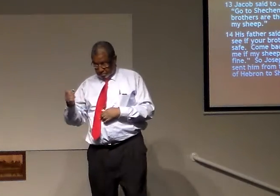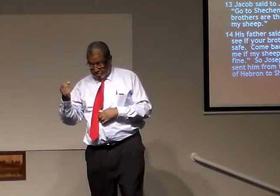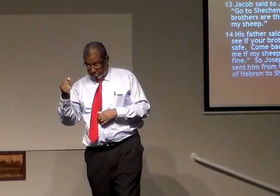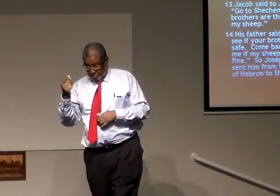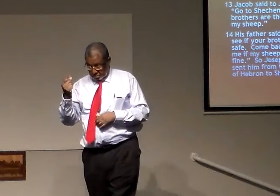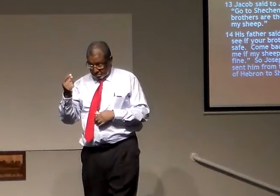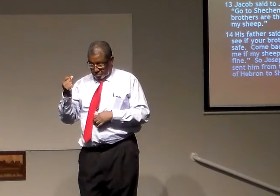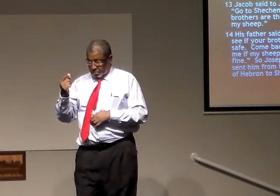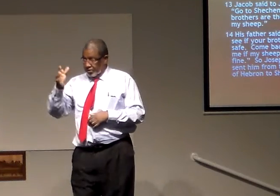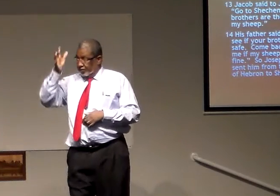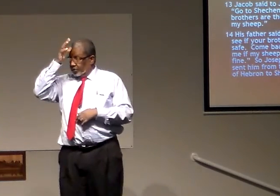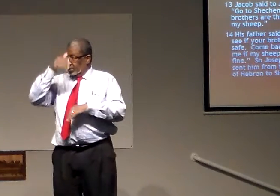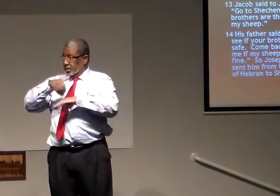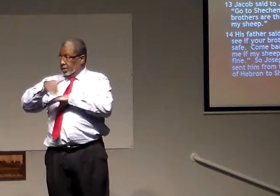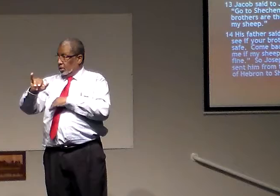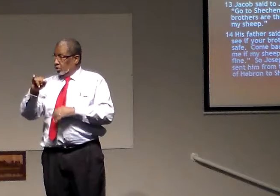So, verse 11.